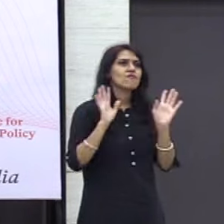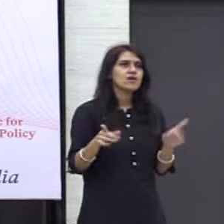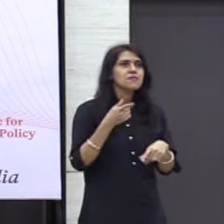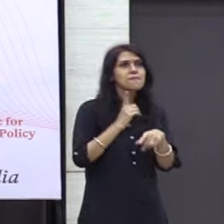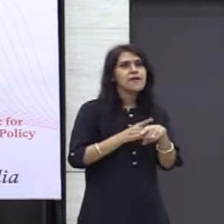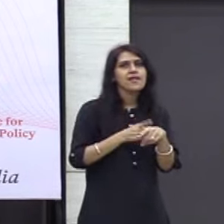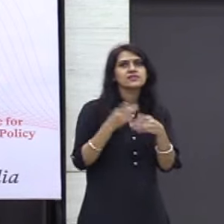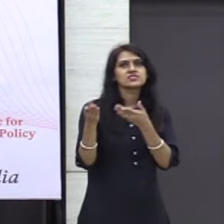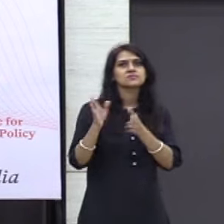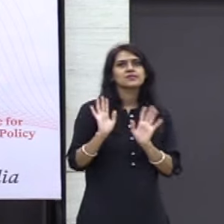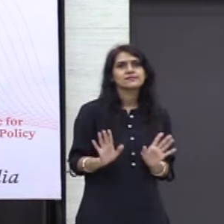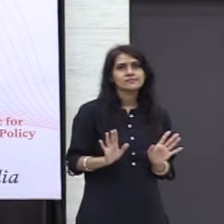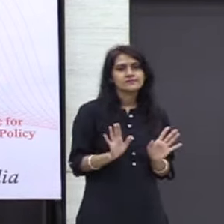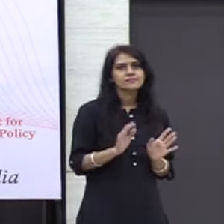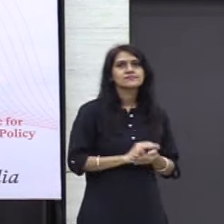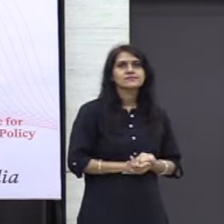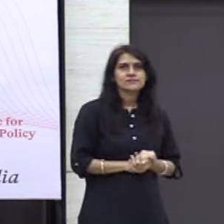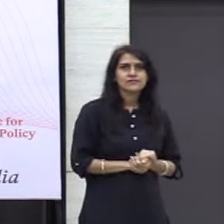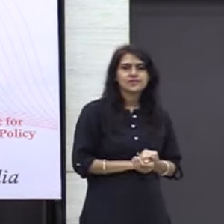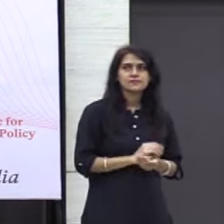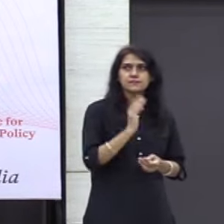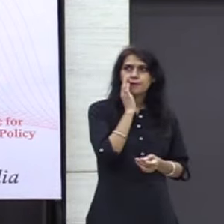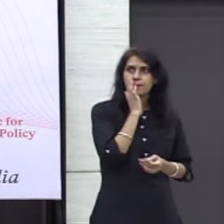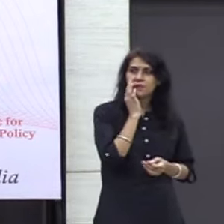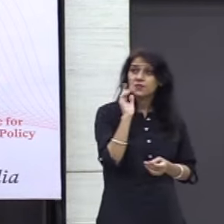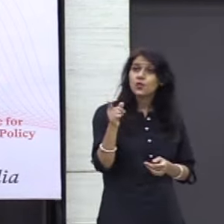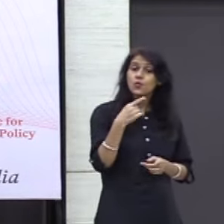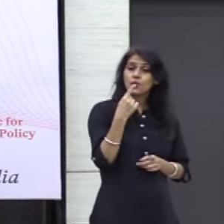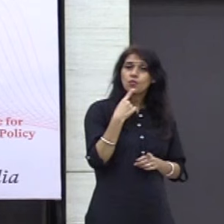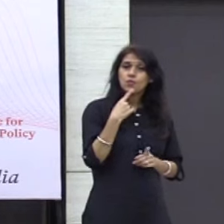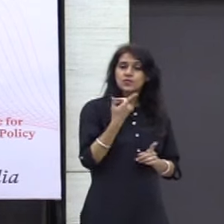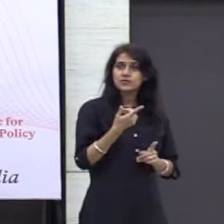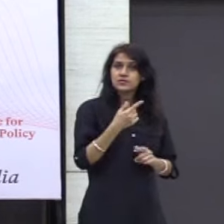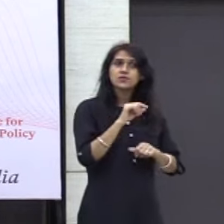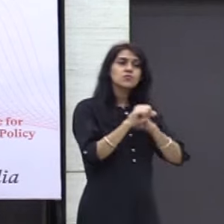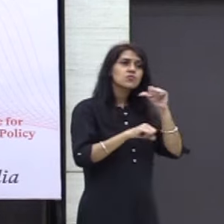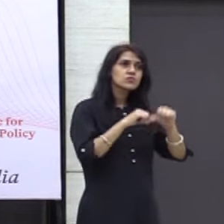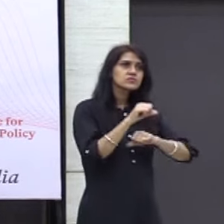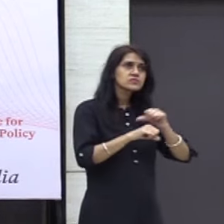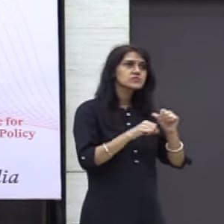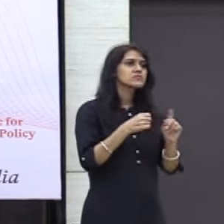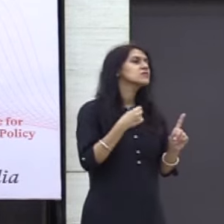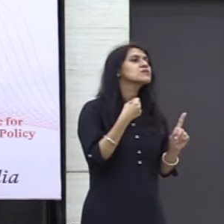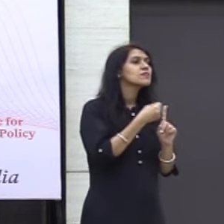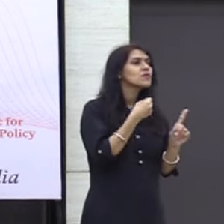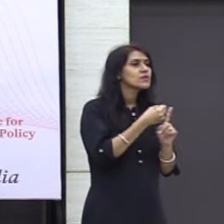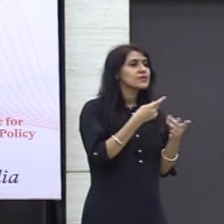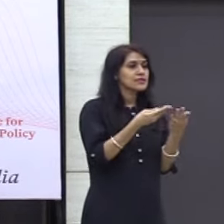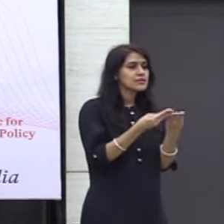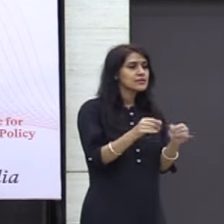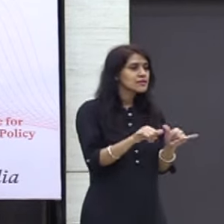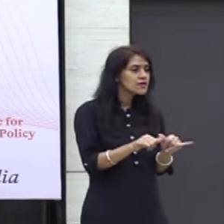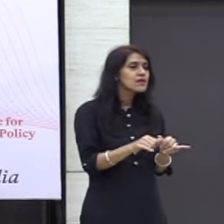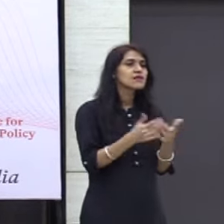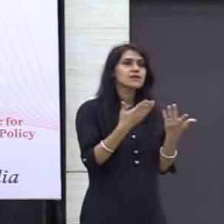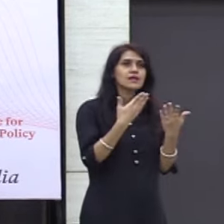punishment. And whoever knowingly possesses or any possesses any property derived or